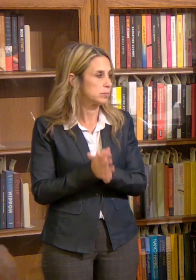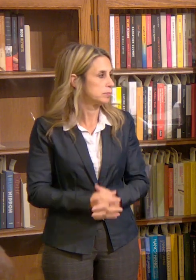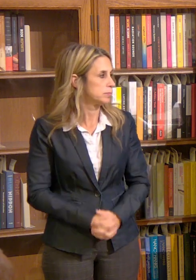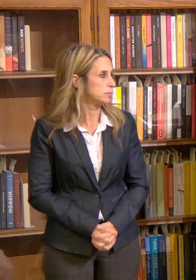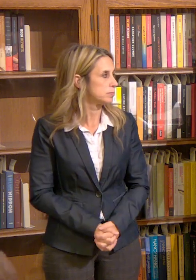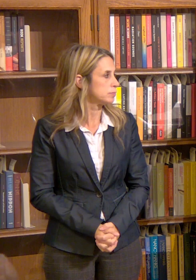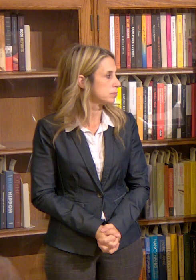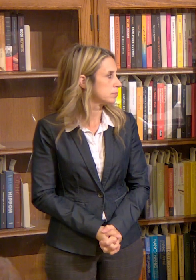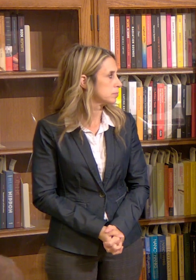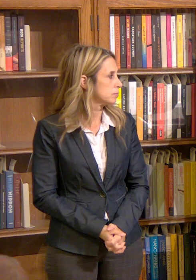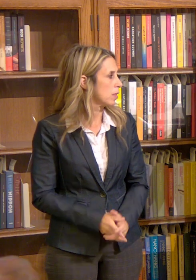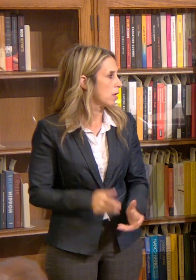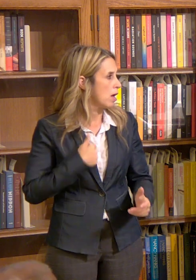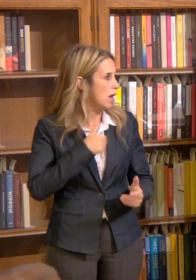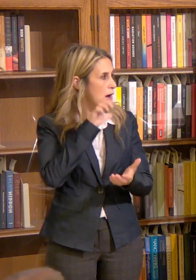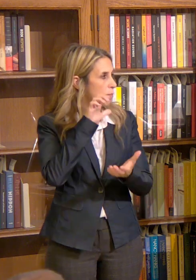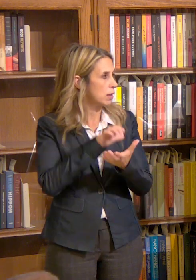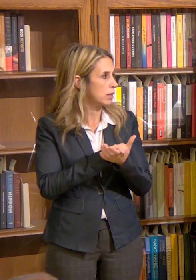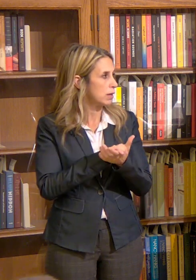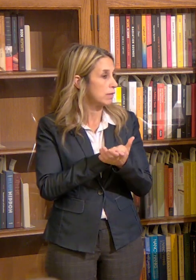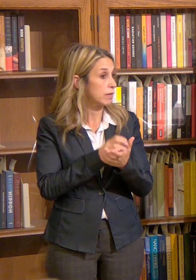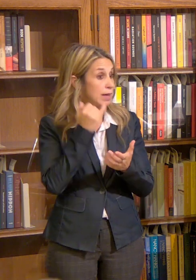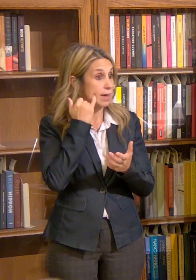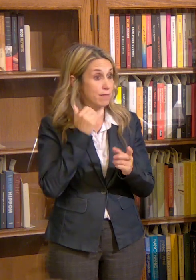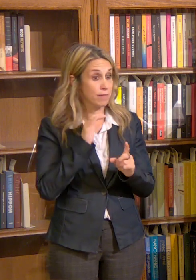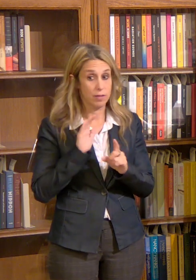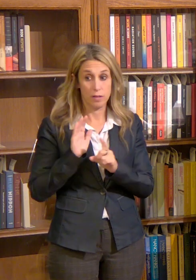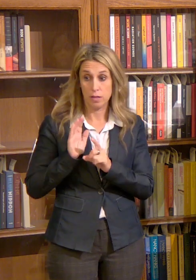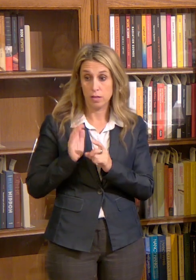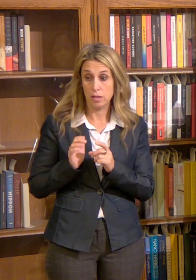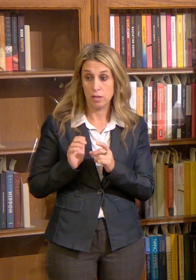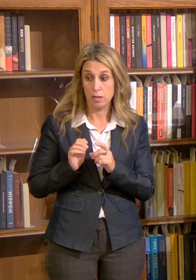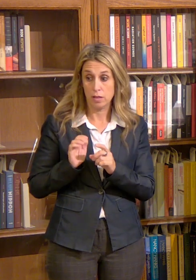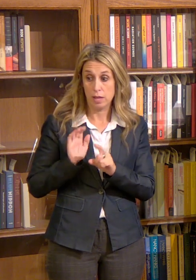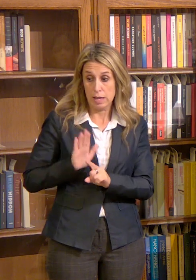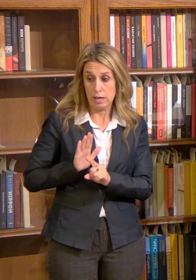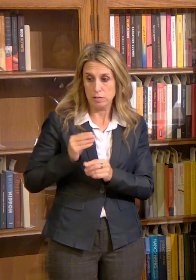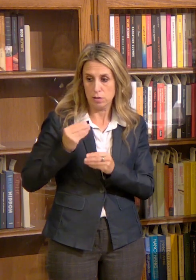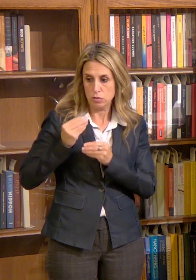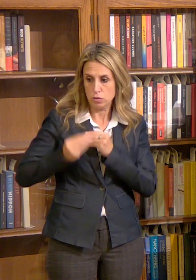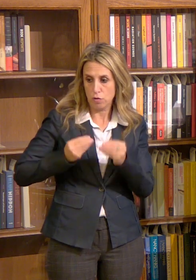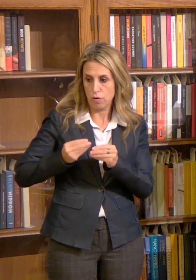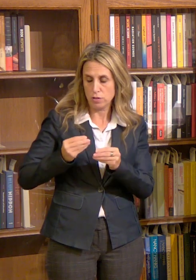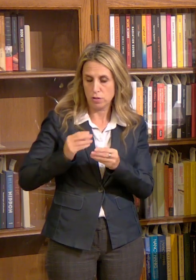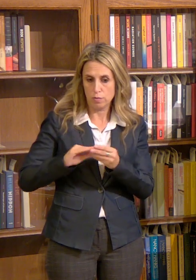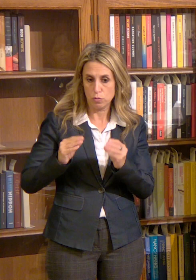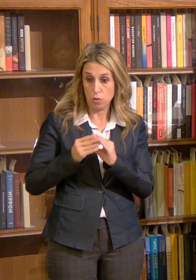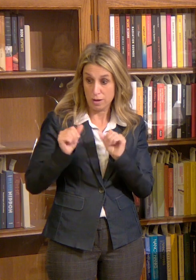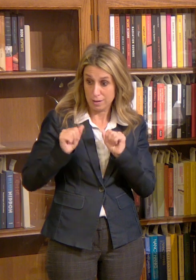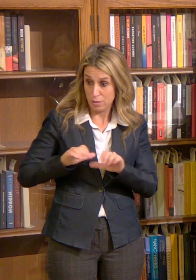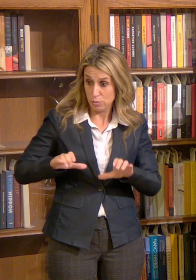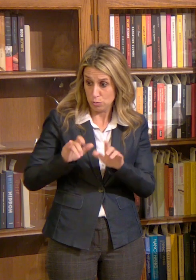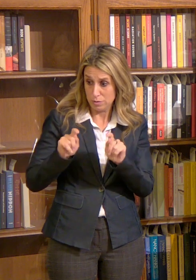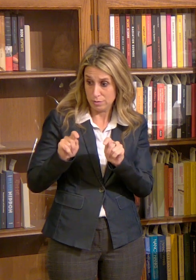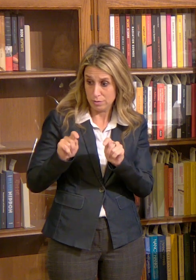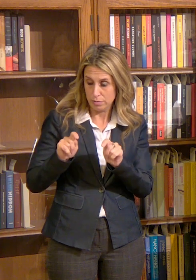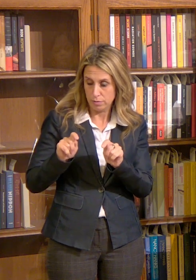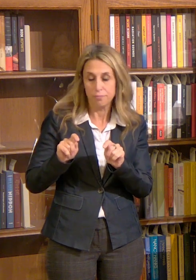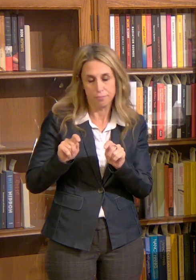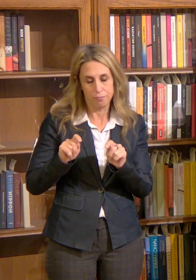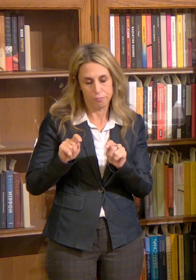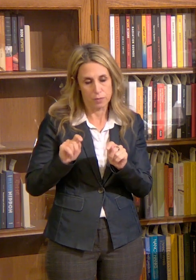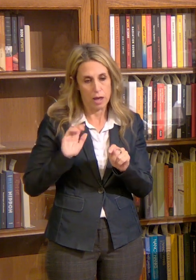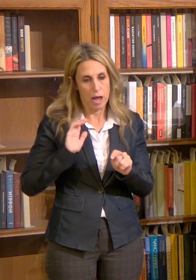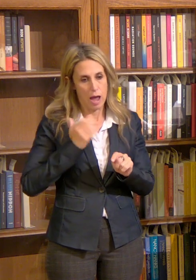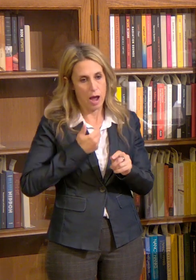story and I believe that if his generation of historians could do it